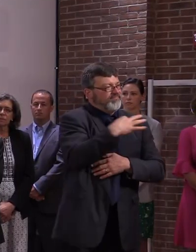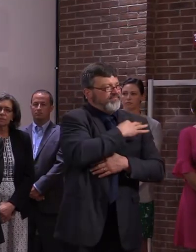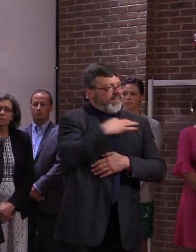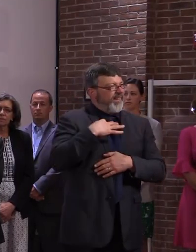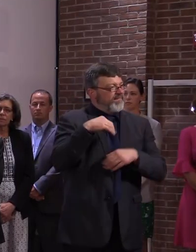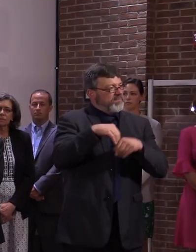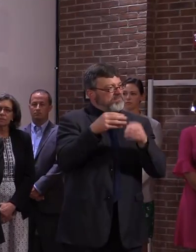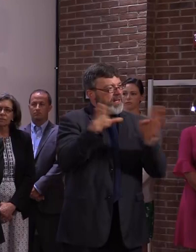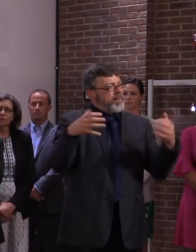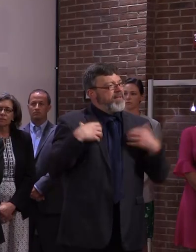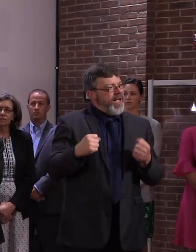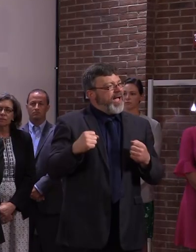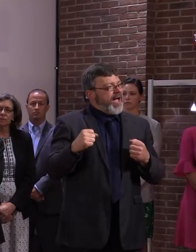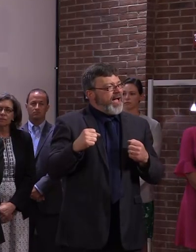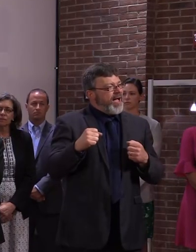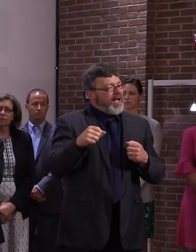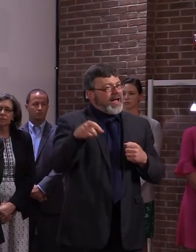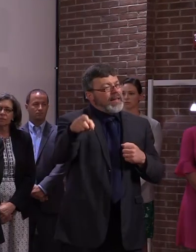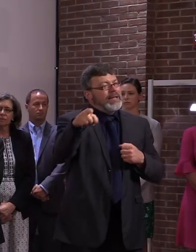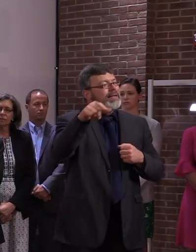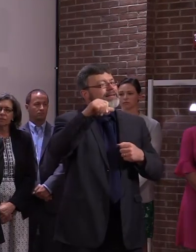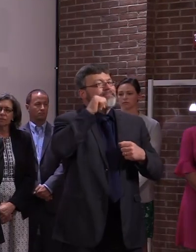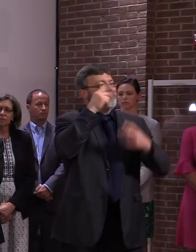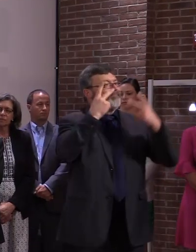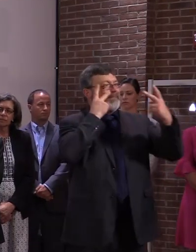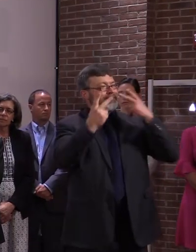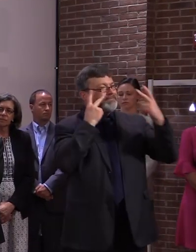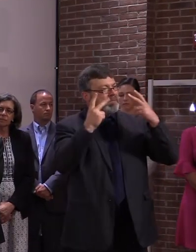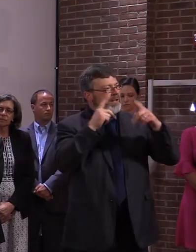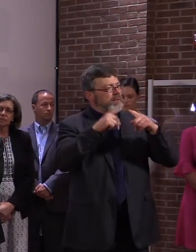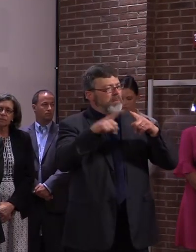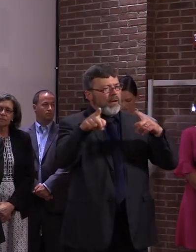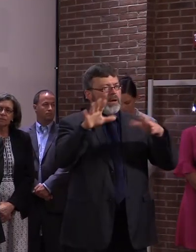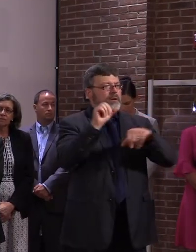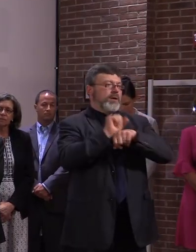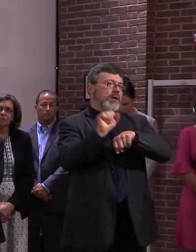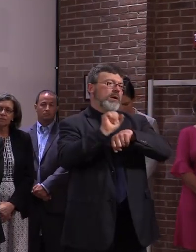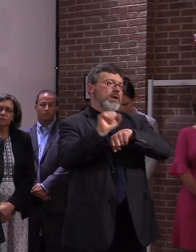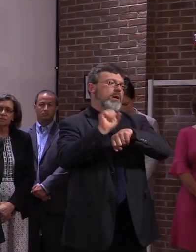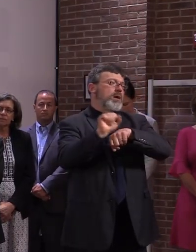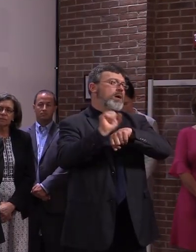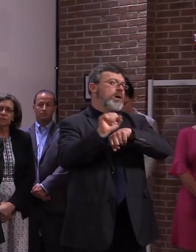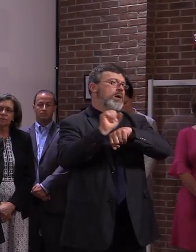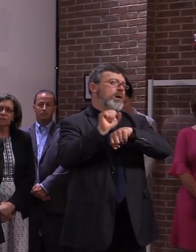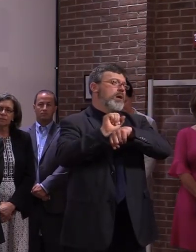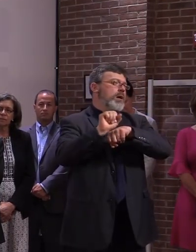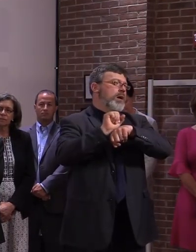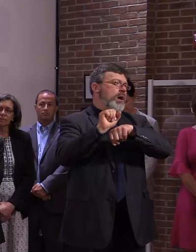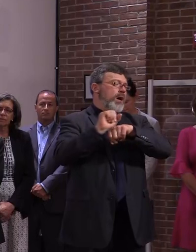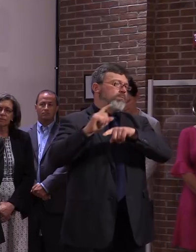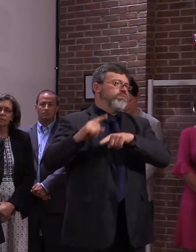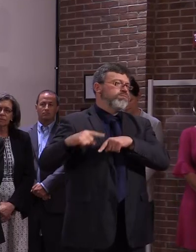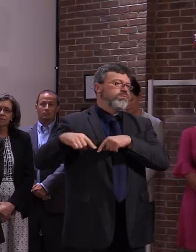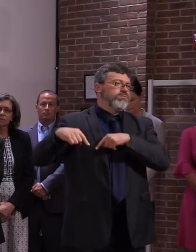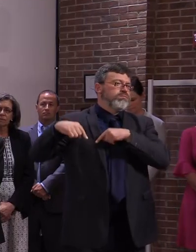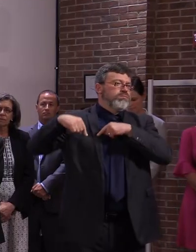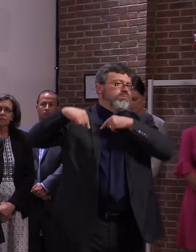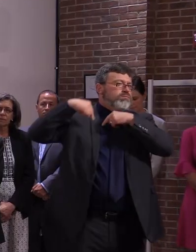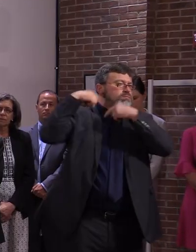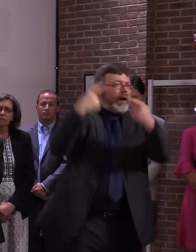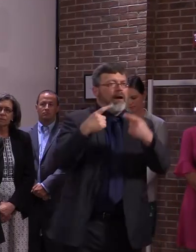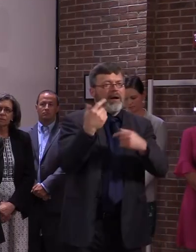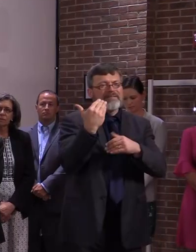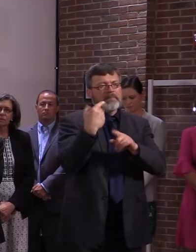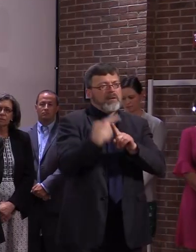of the response. You have been and continue to be consummate professionals, critical to making